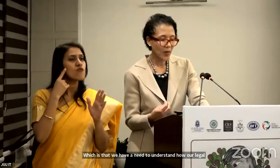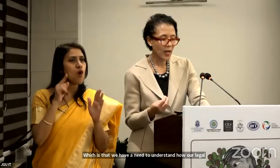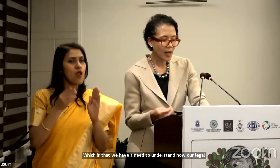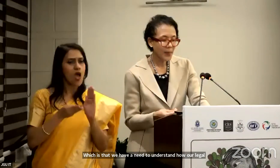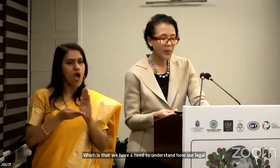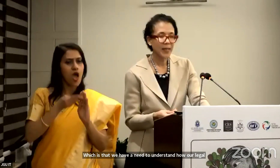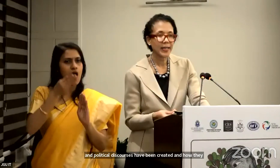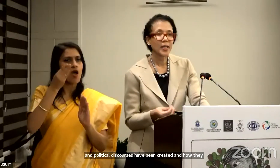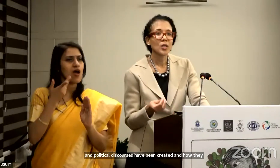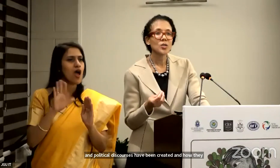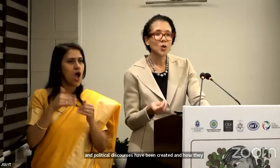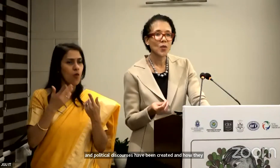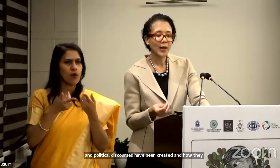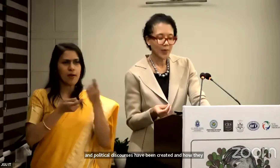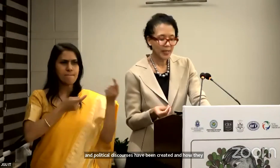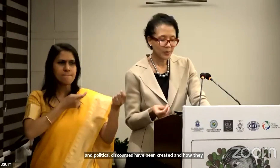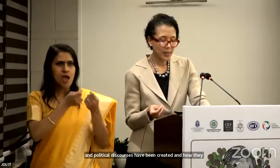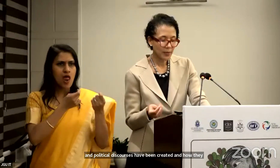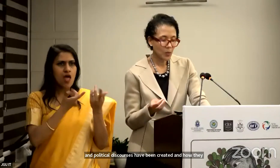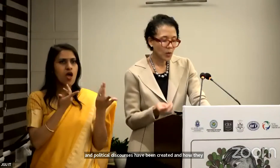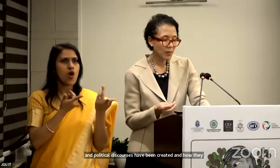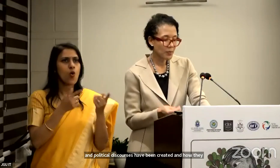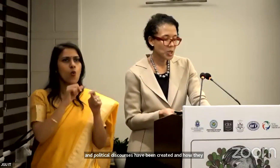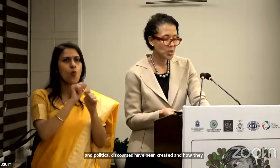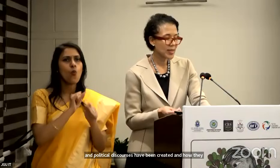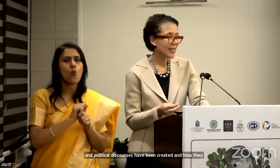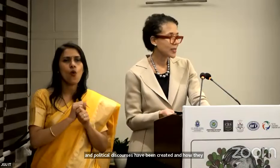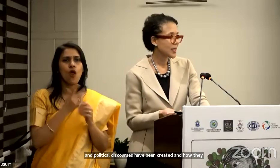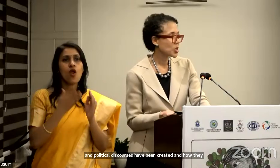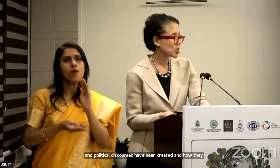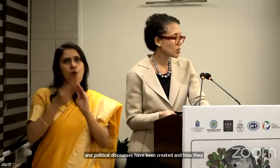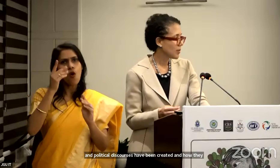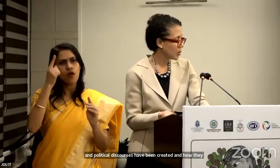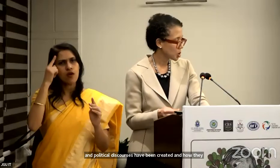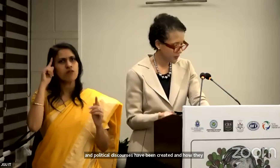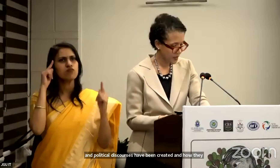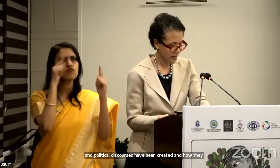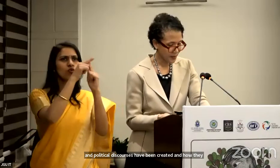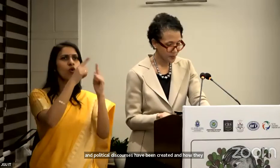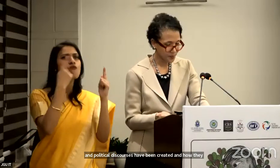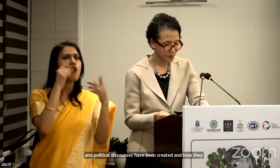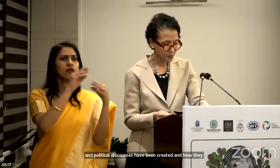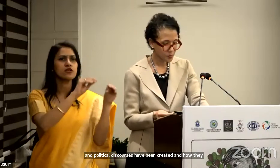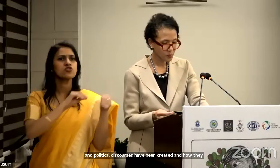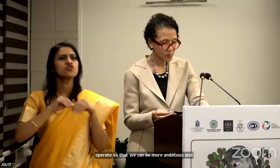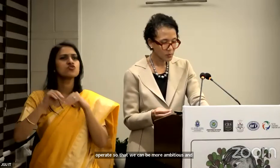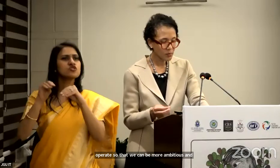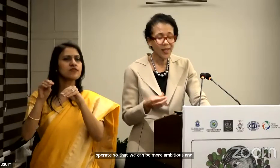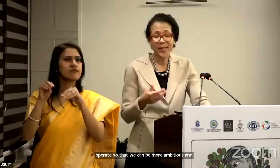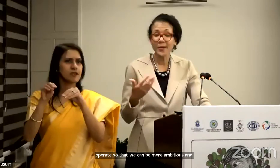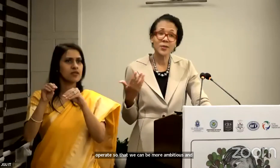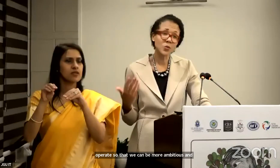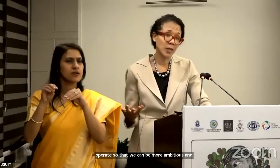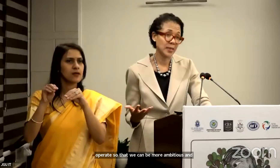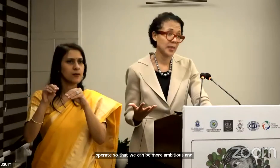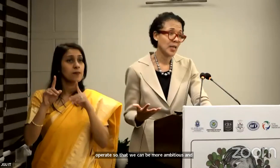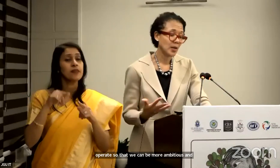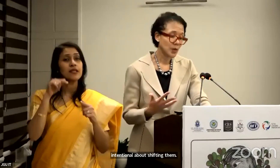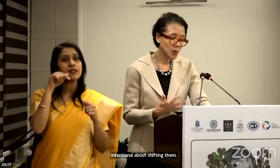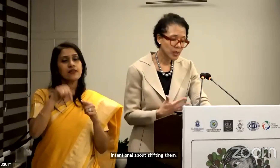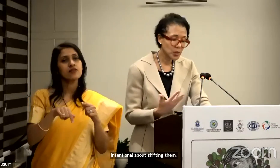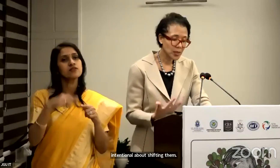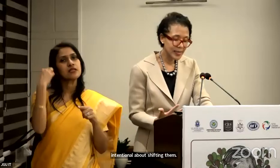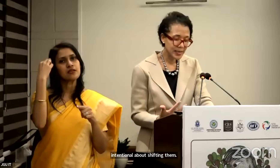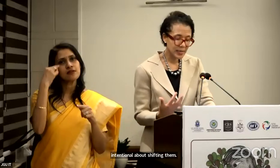and how they operate so that we can be more ambitious and intentional about shifting them. And here as well,